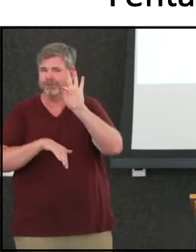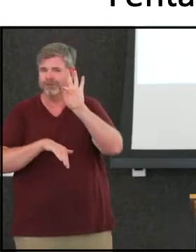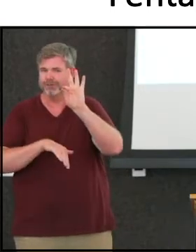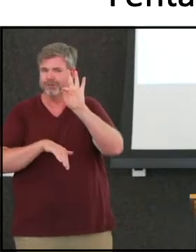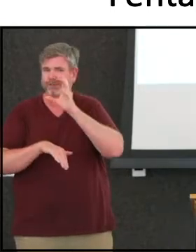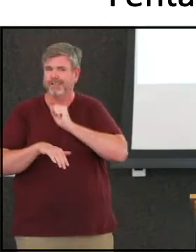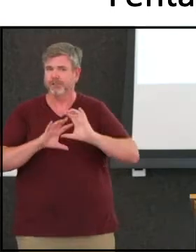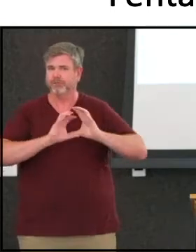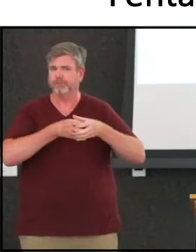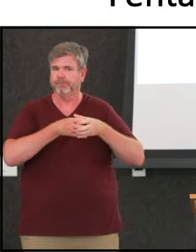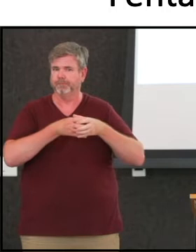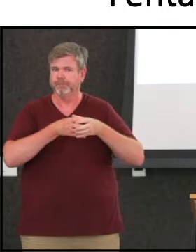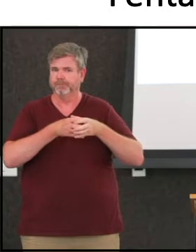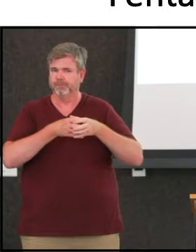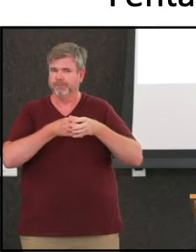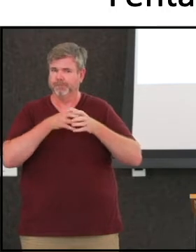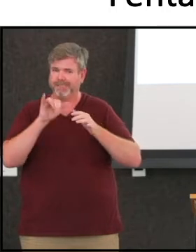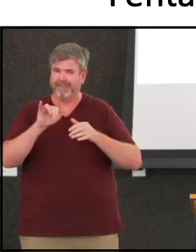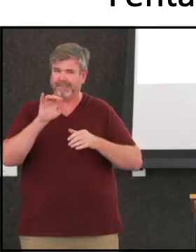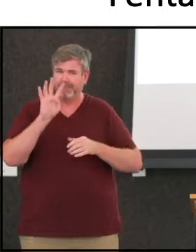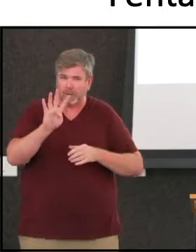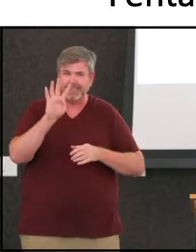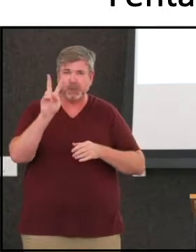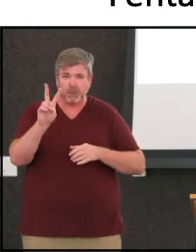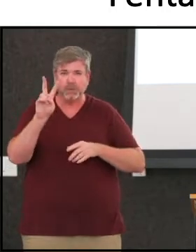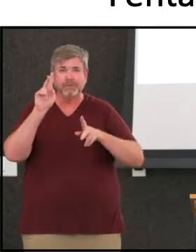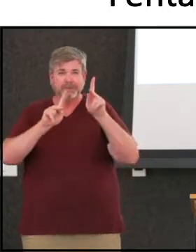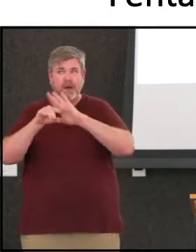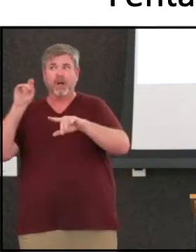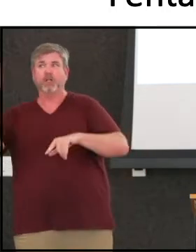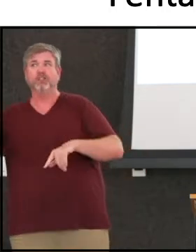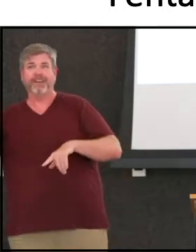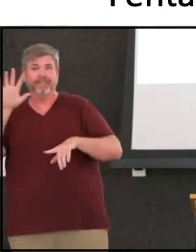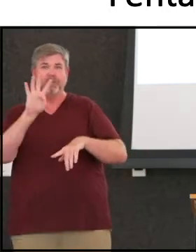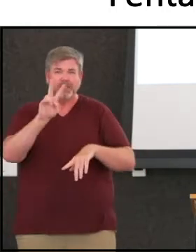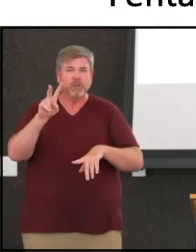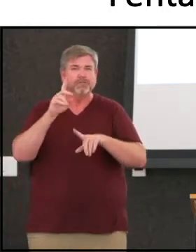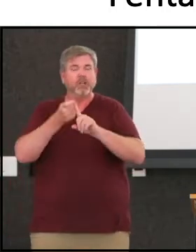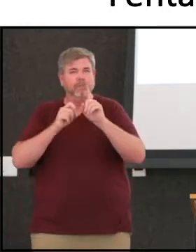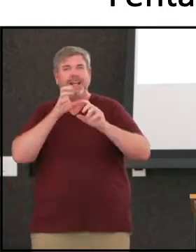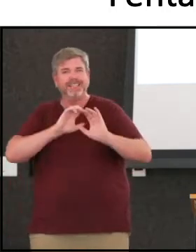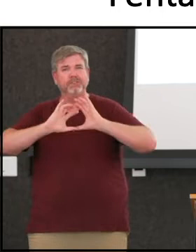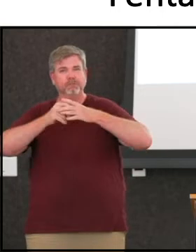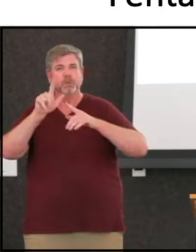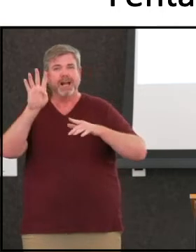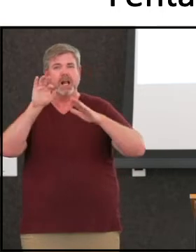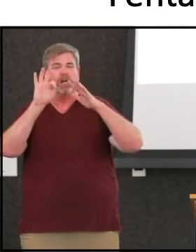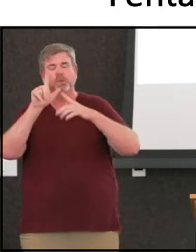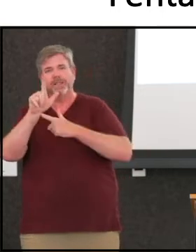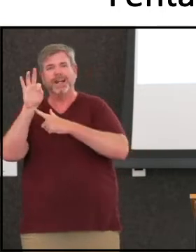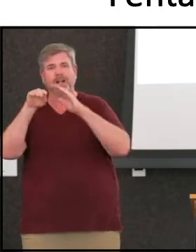42 is almost close to half of all the casualties we are having and